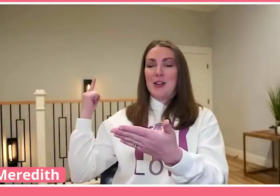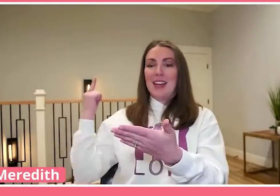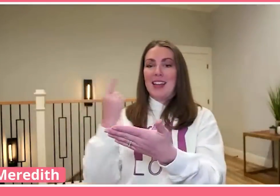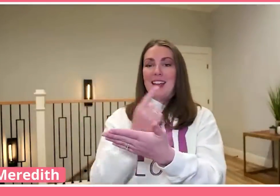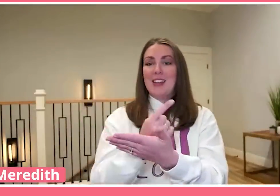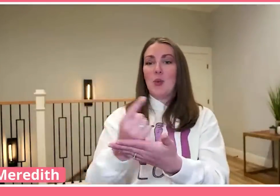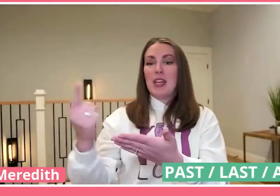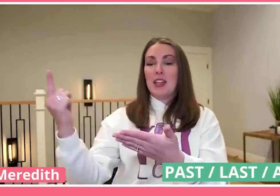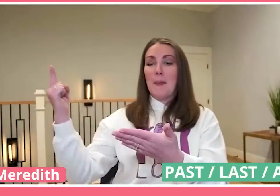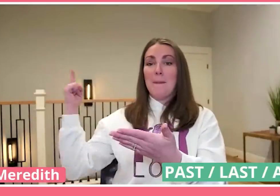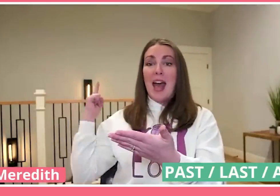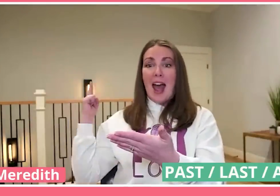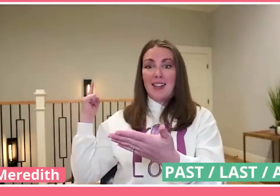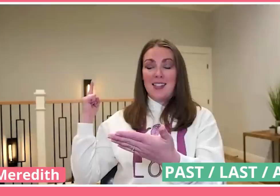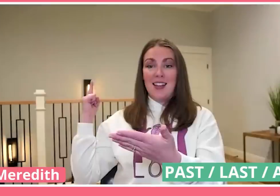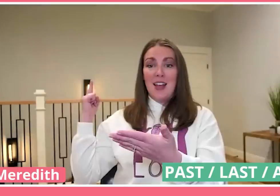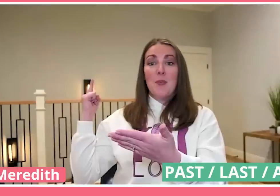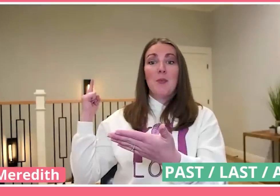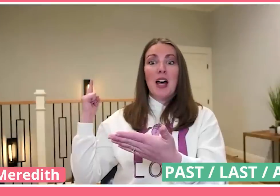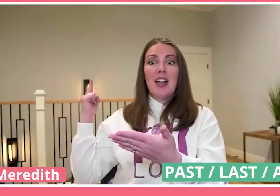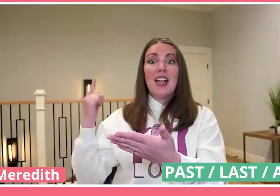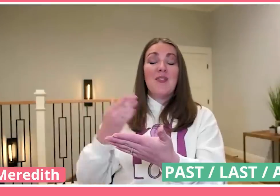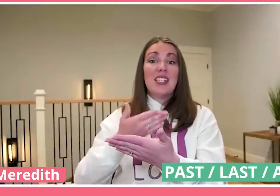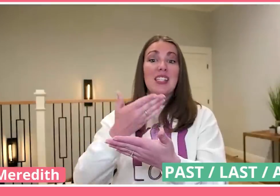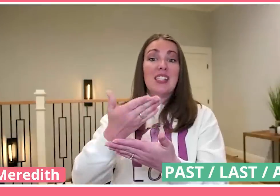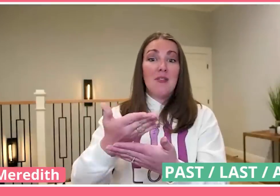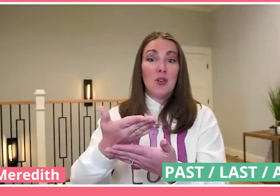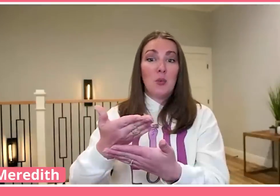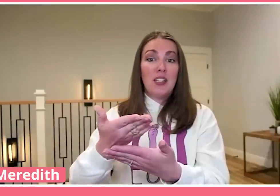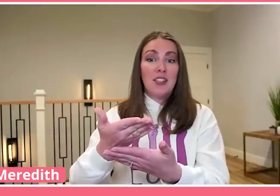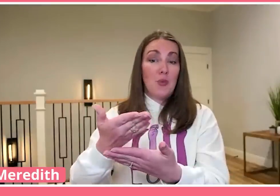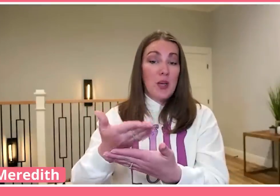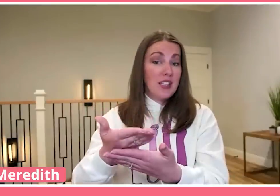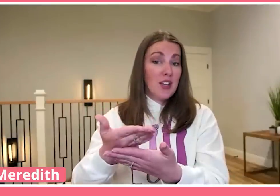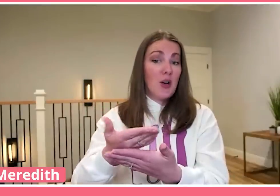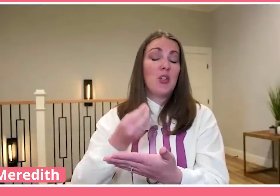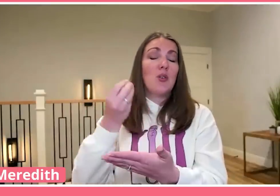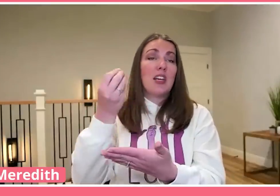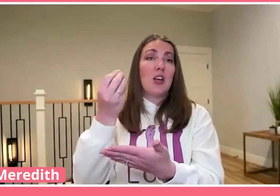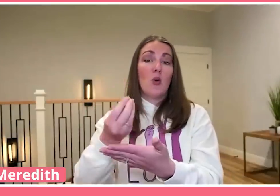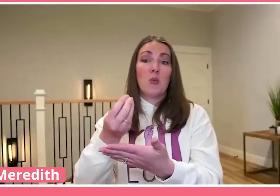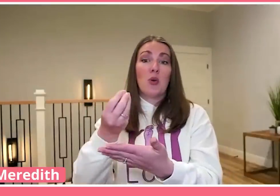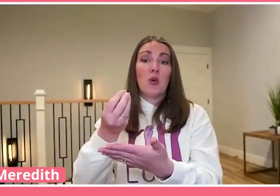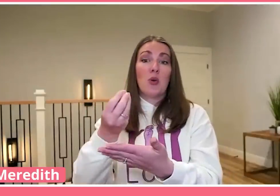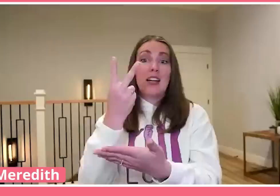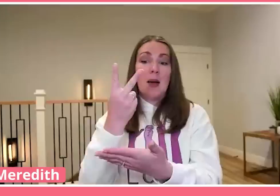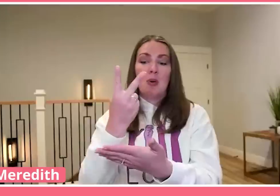the week in the past. But if it's several weeks, weeks ago, you can incorporate the number